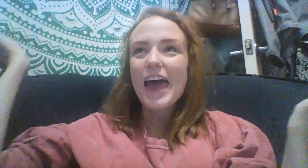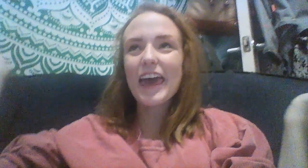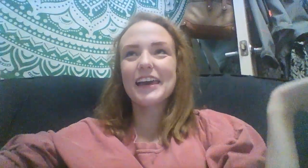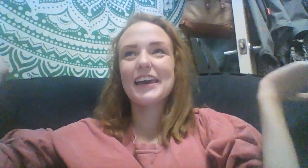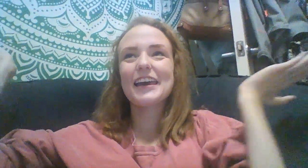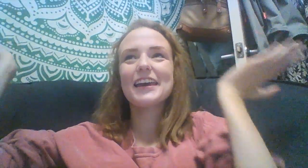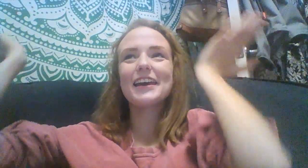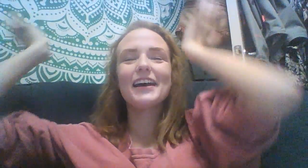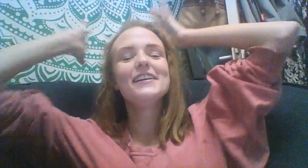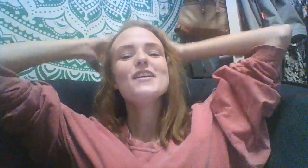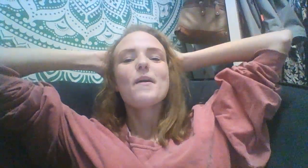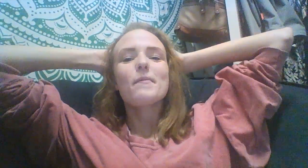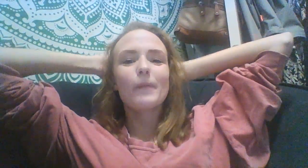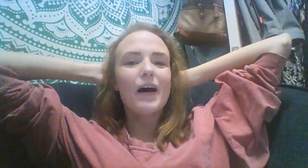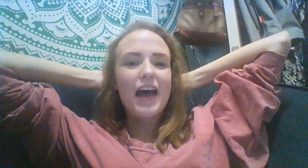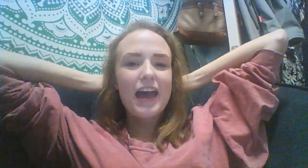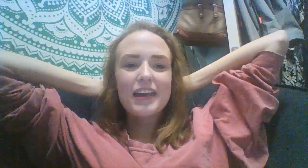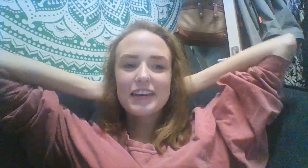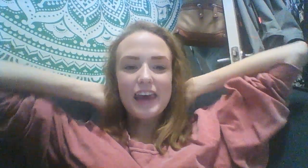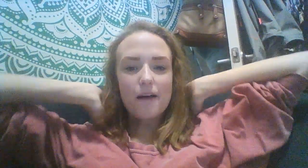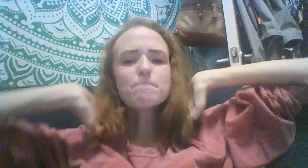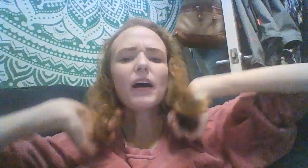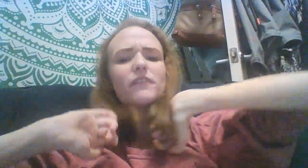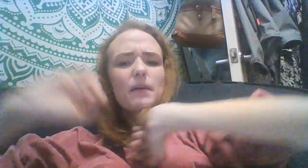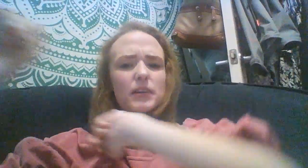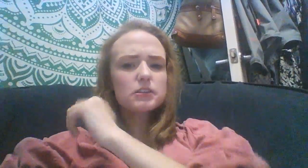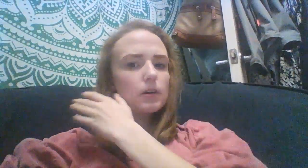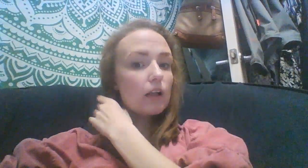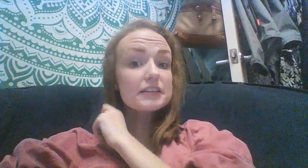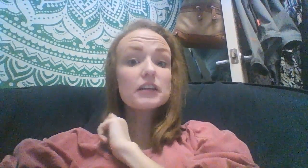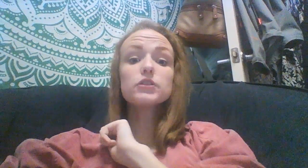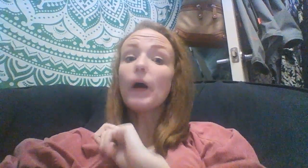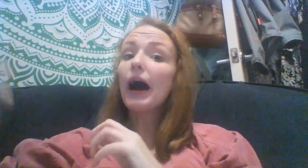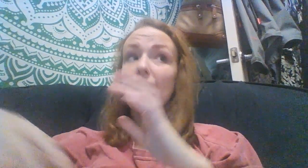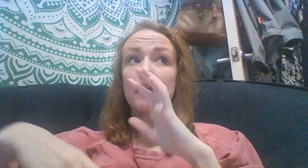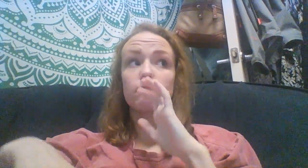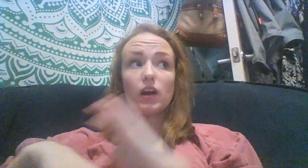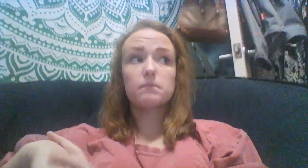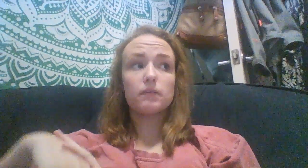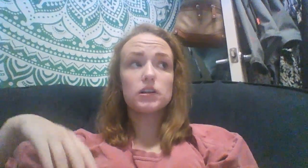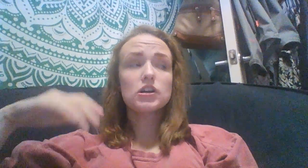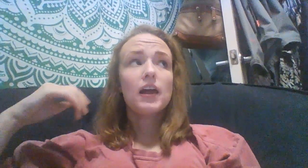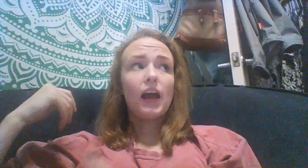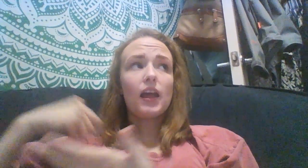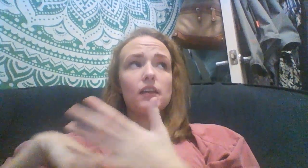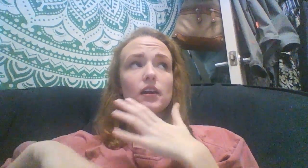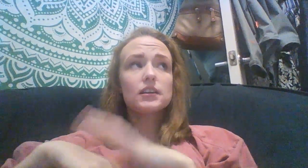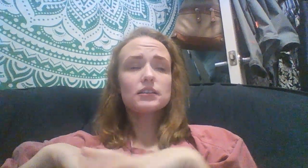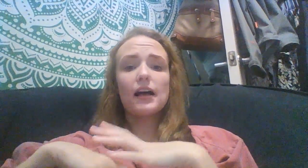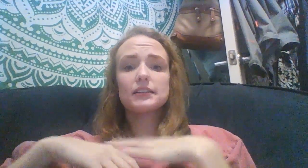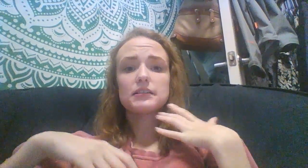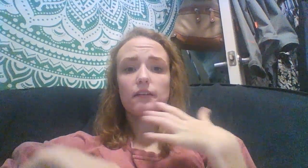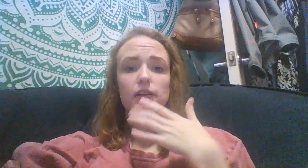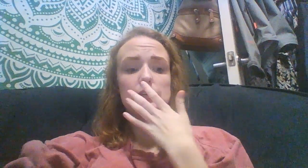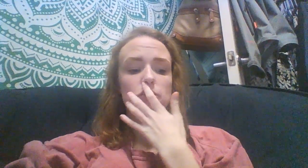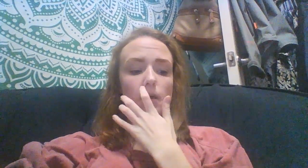college. Yay! But, yeah, my family's middle class, though, so I am very privileged. And this class has definitely taught me